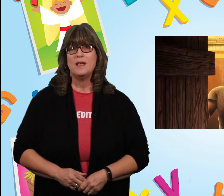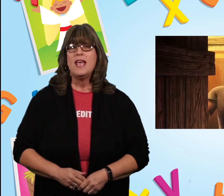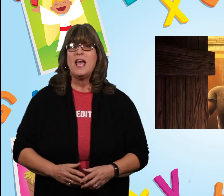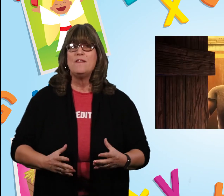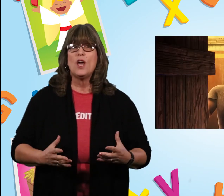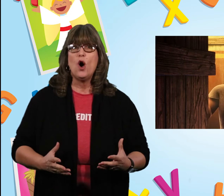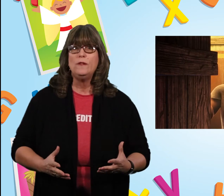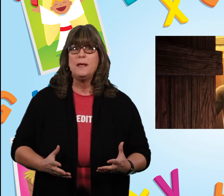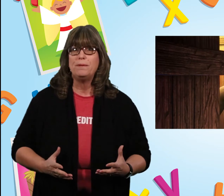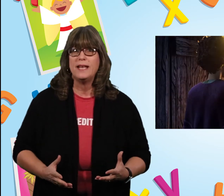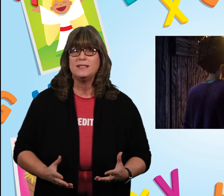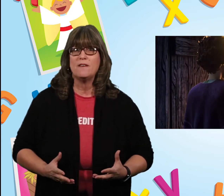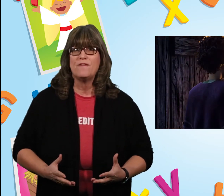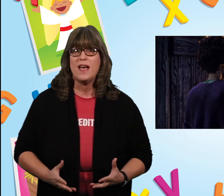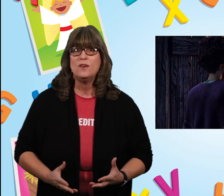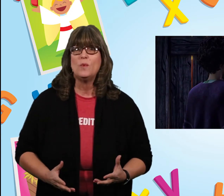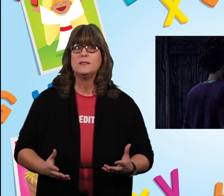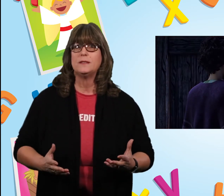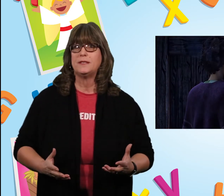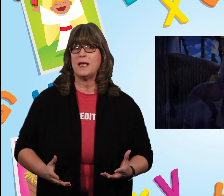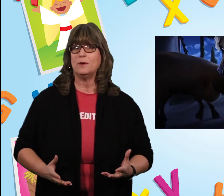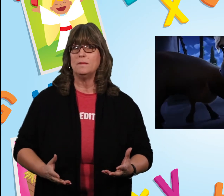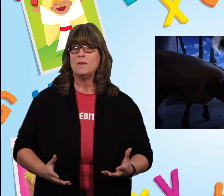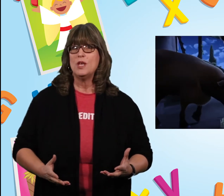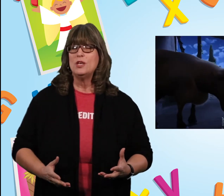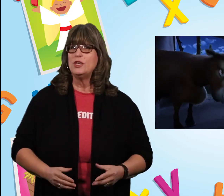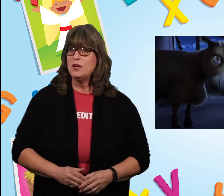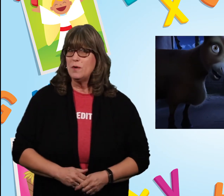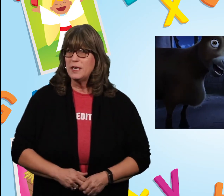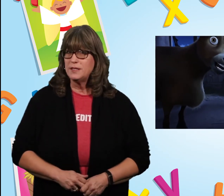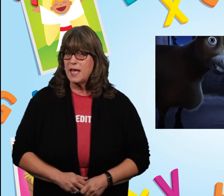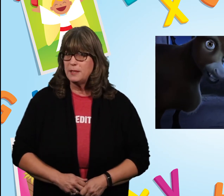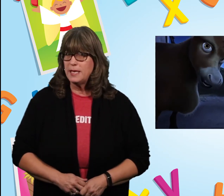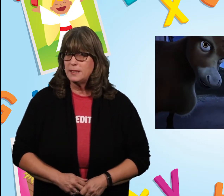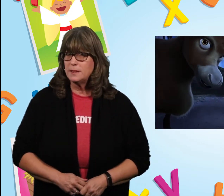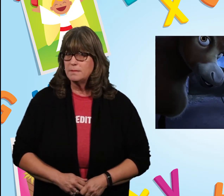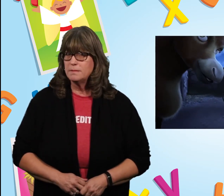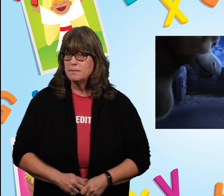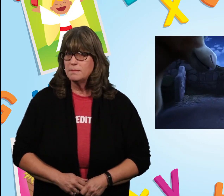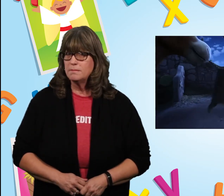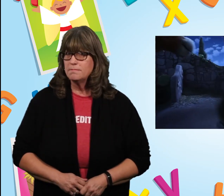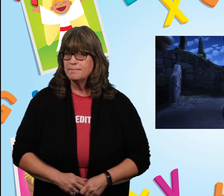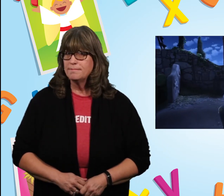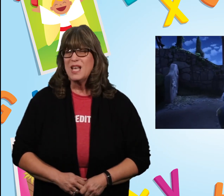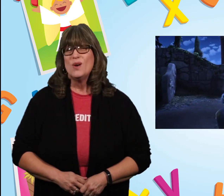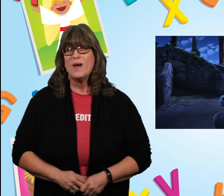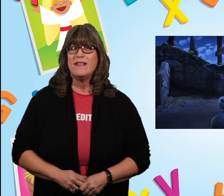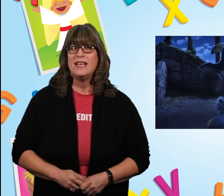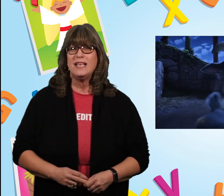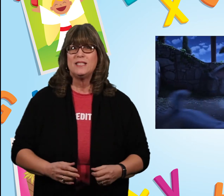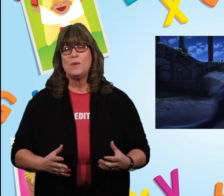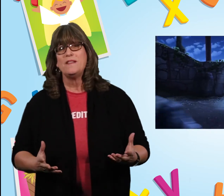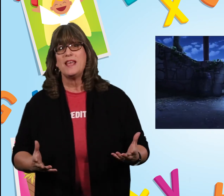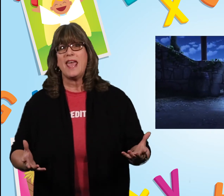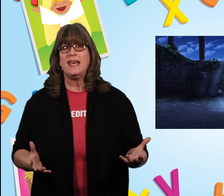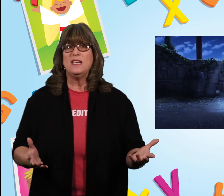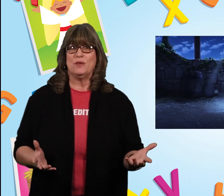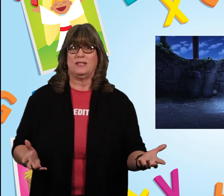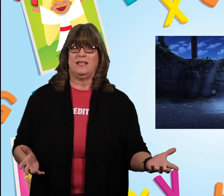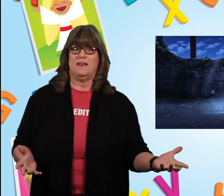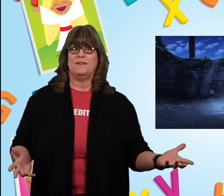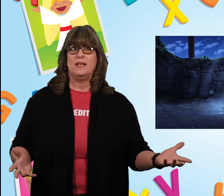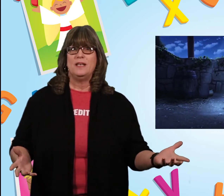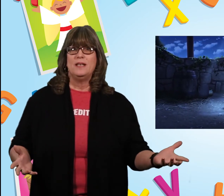And the only place they found was a stable Do you know what a stable is? Well, it's where the